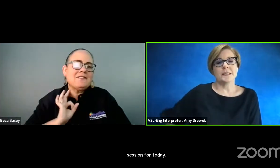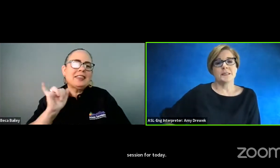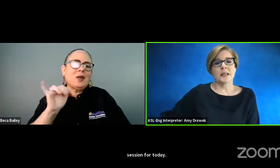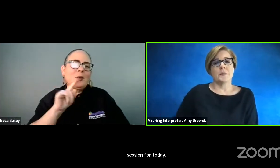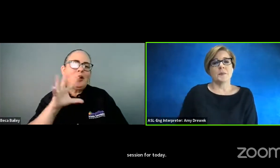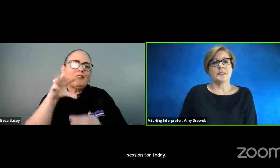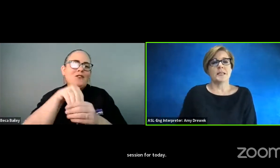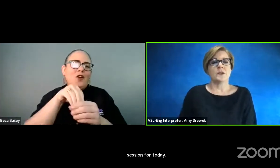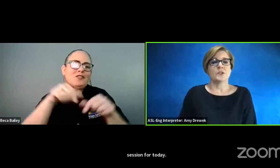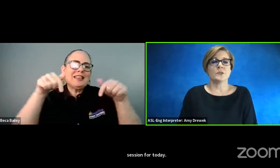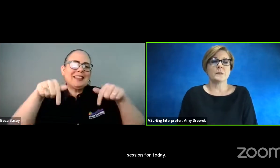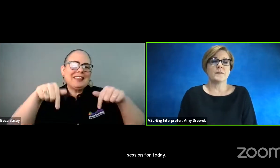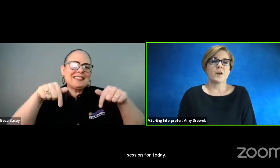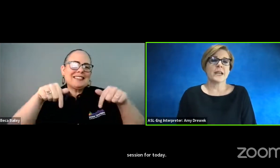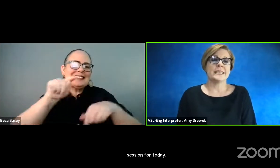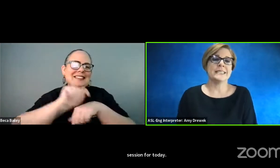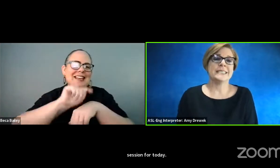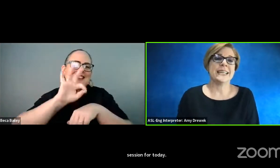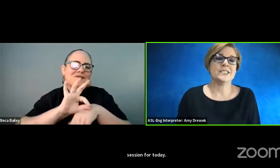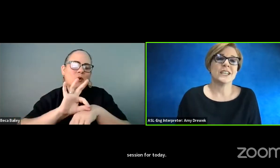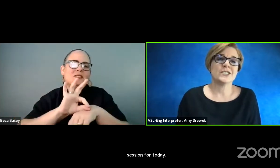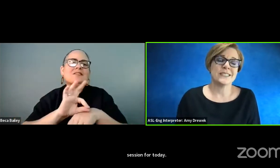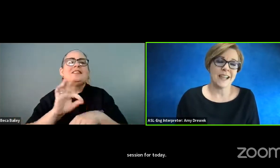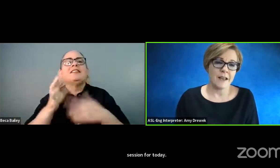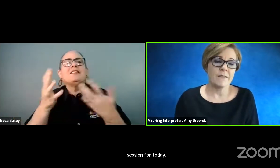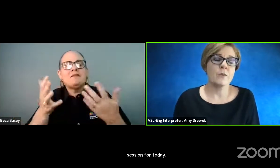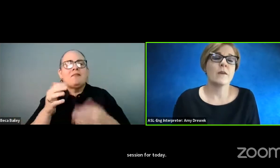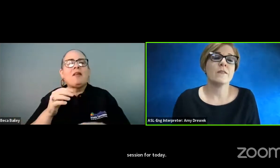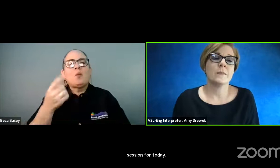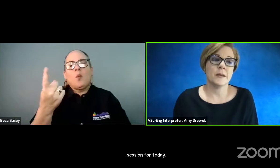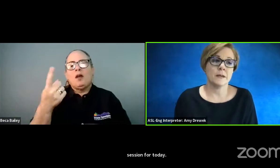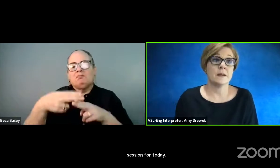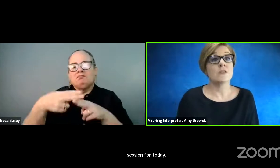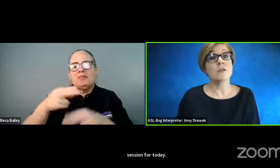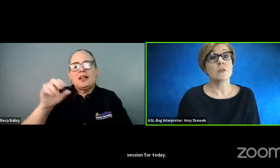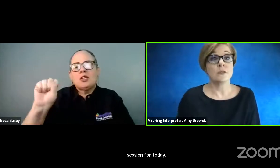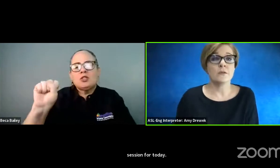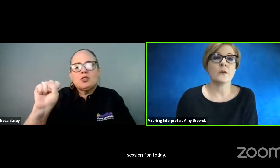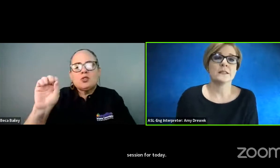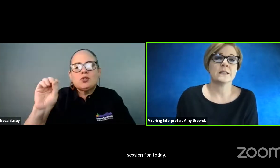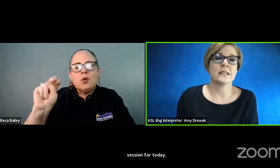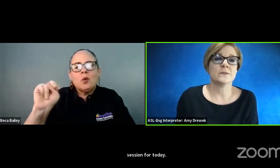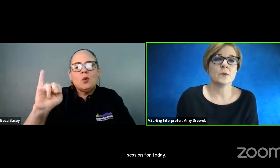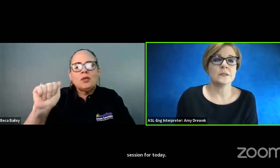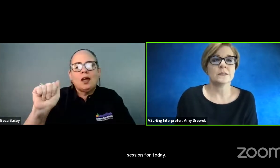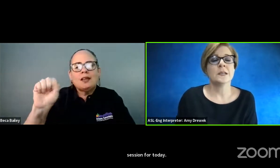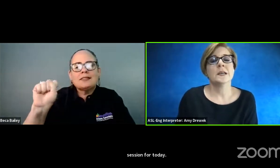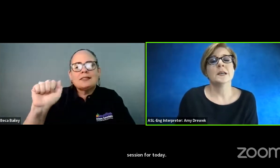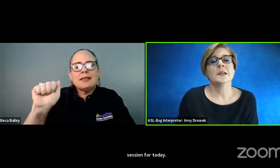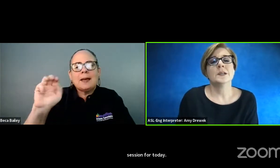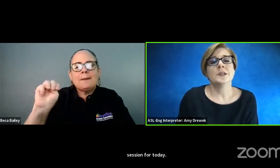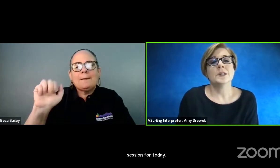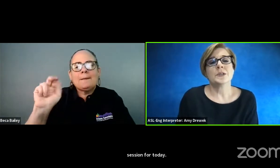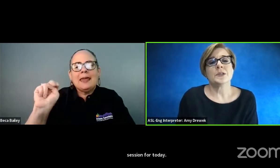I would like to take a moment to introduce some of our ACDHH staff who have been integral for this task